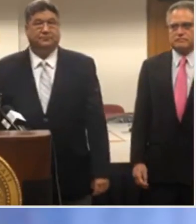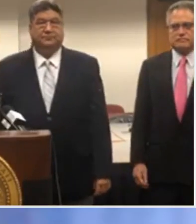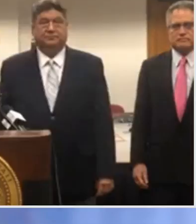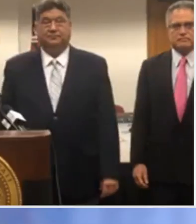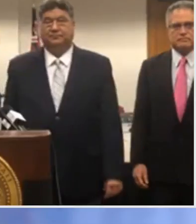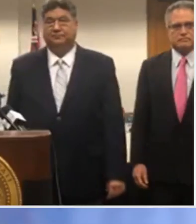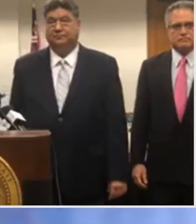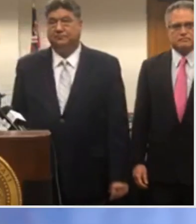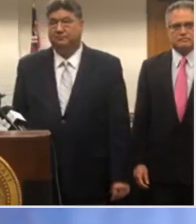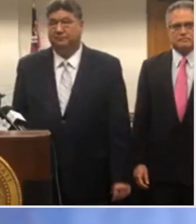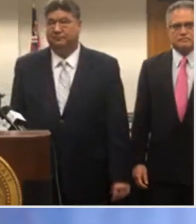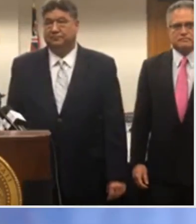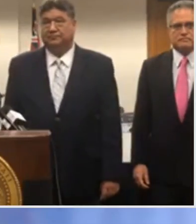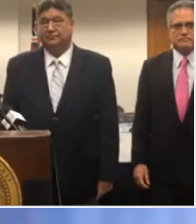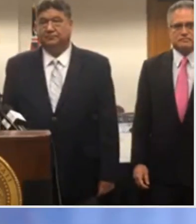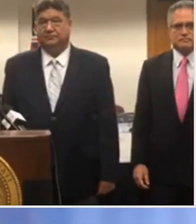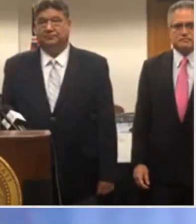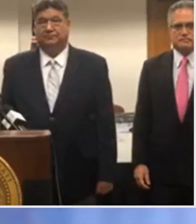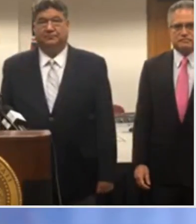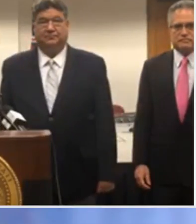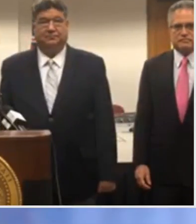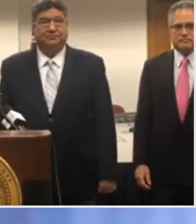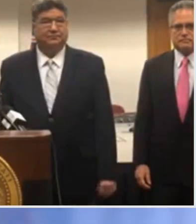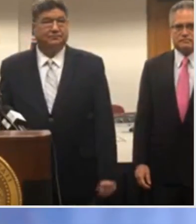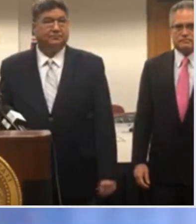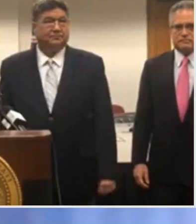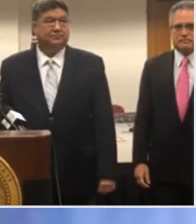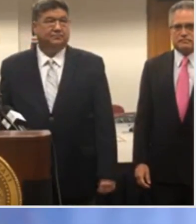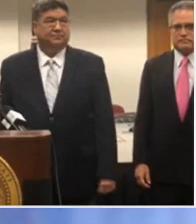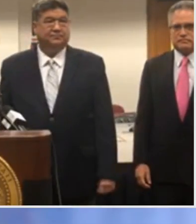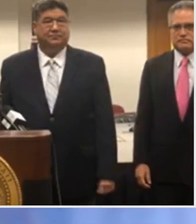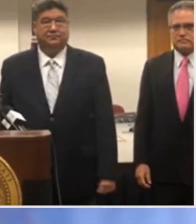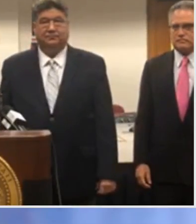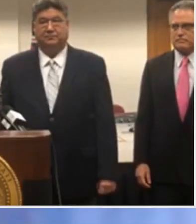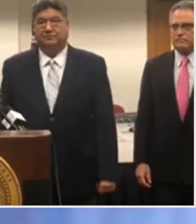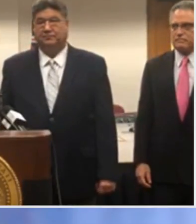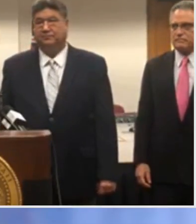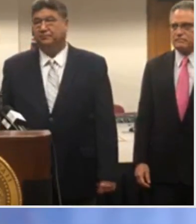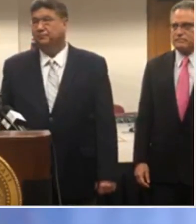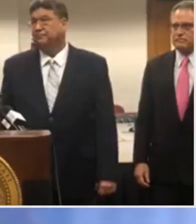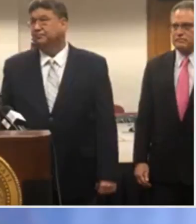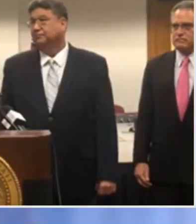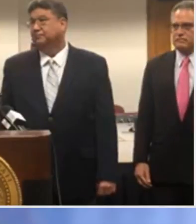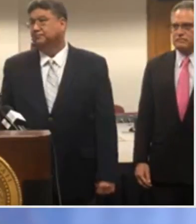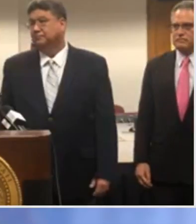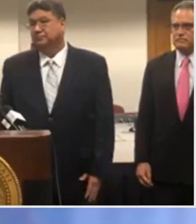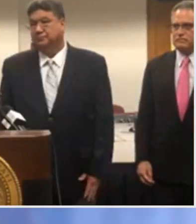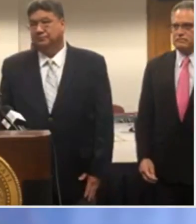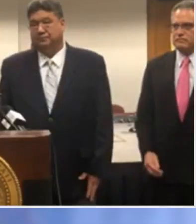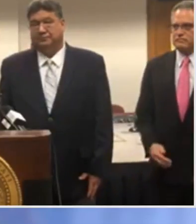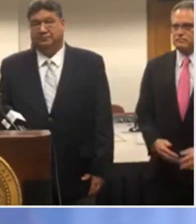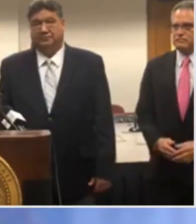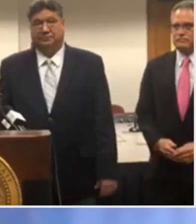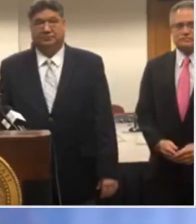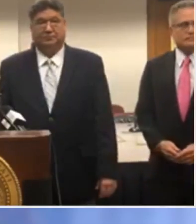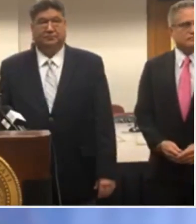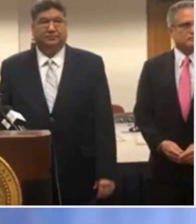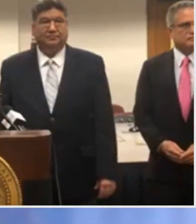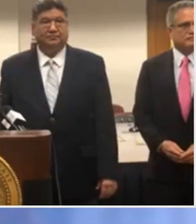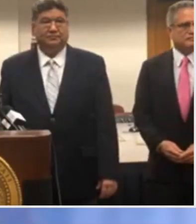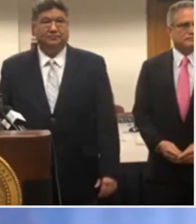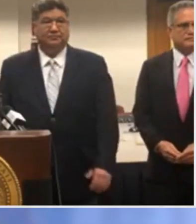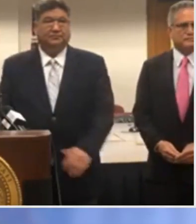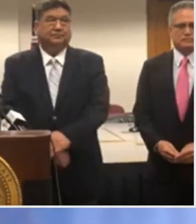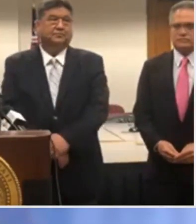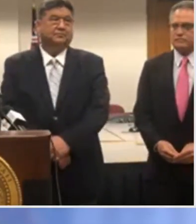issue a declaration to reconvene the session when the circumstances are appropriate. What we'll be doing over the